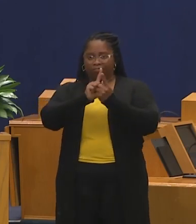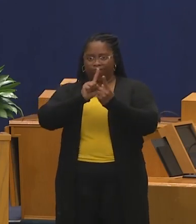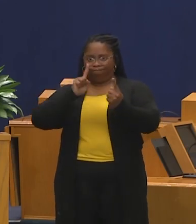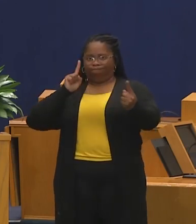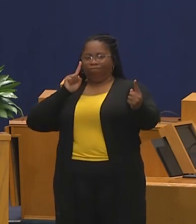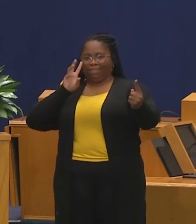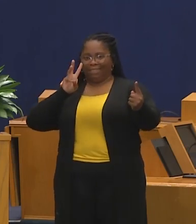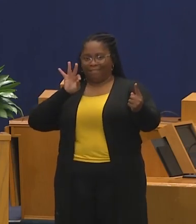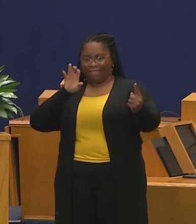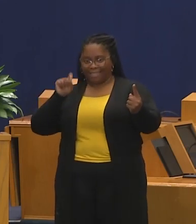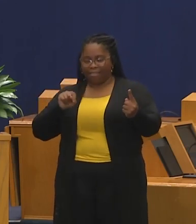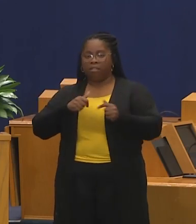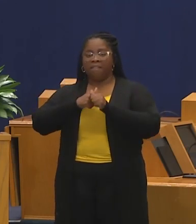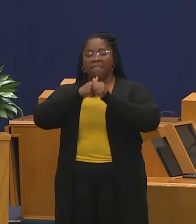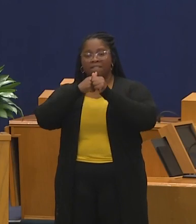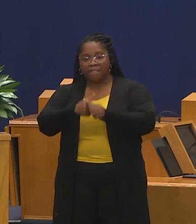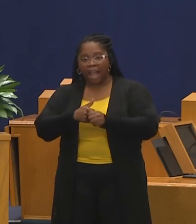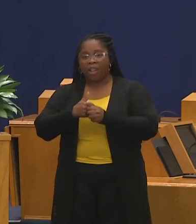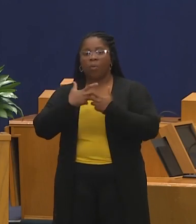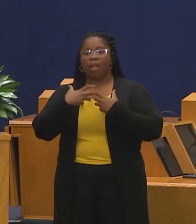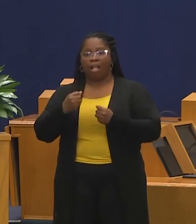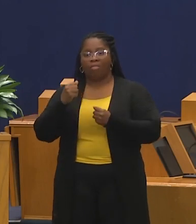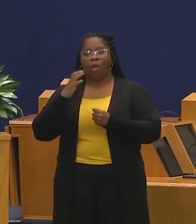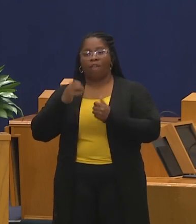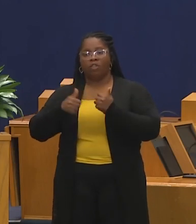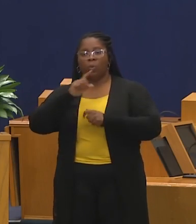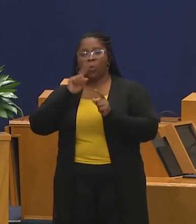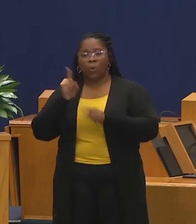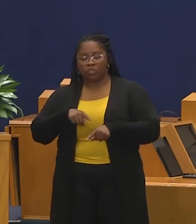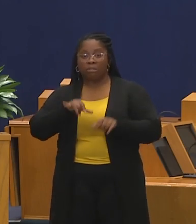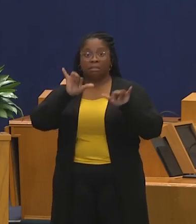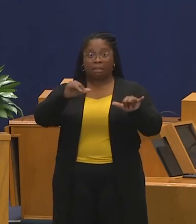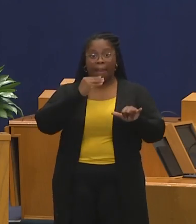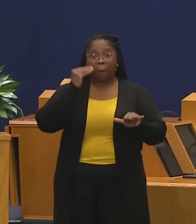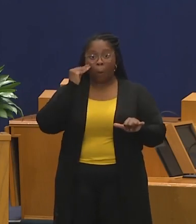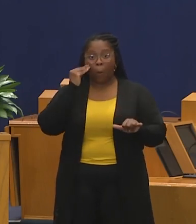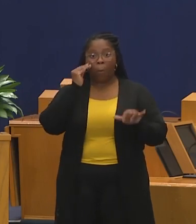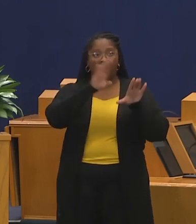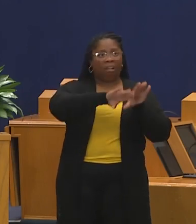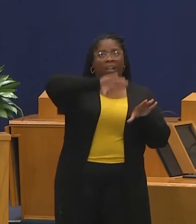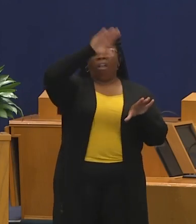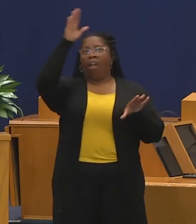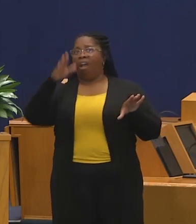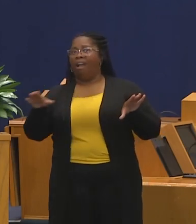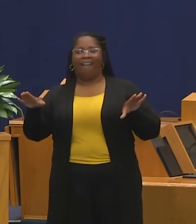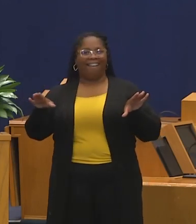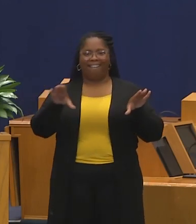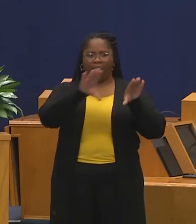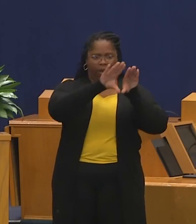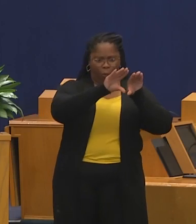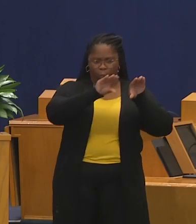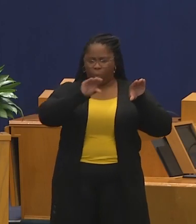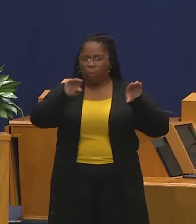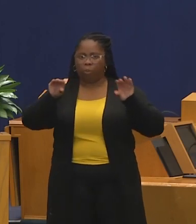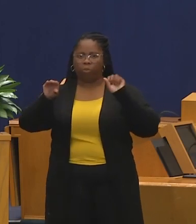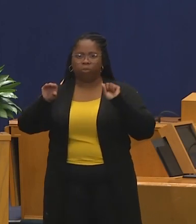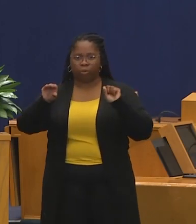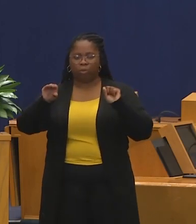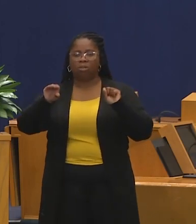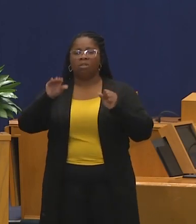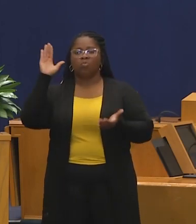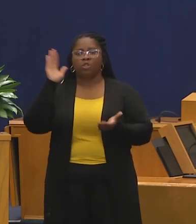officer orders, by staying at home, we've been able to flatten the curve, reduce the number of people infected, but help